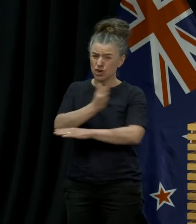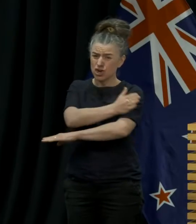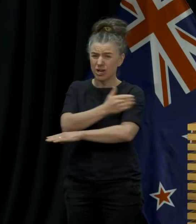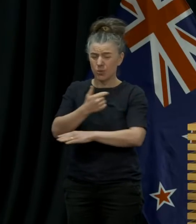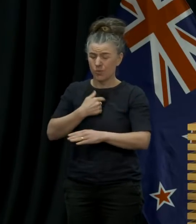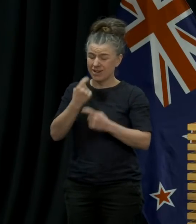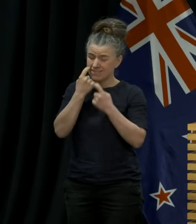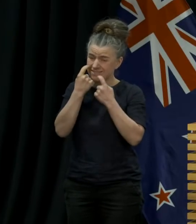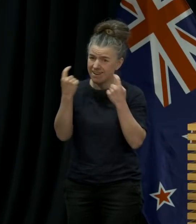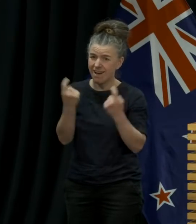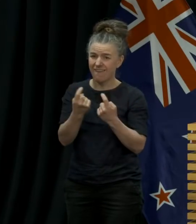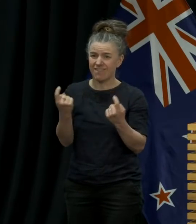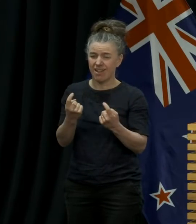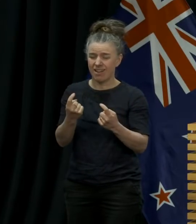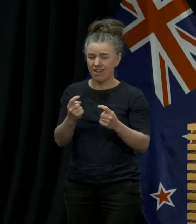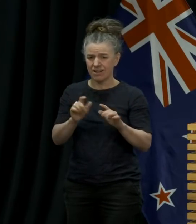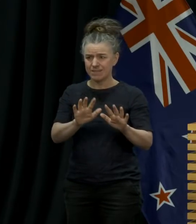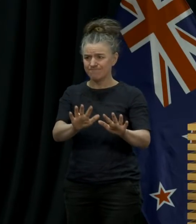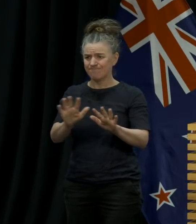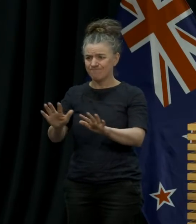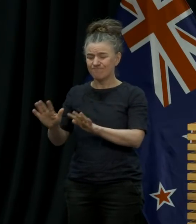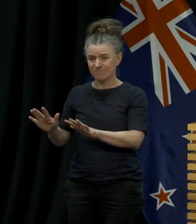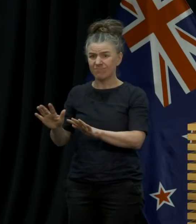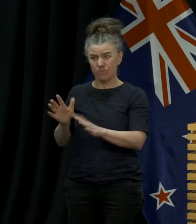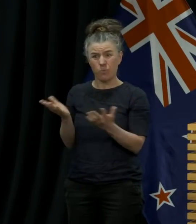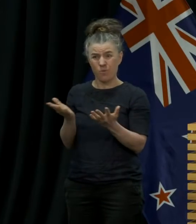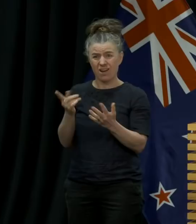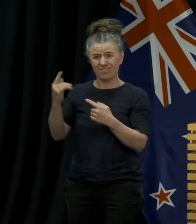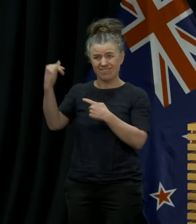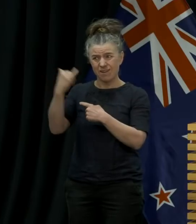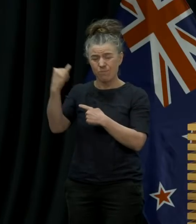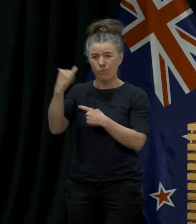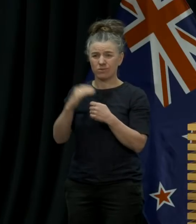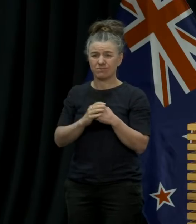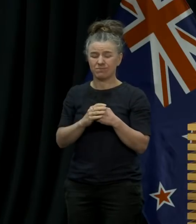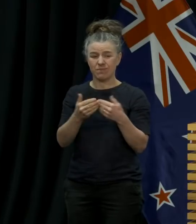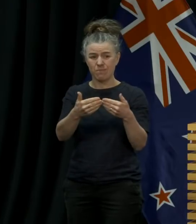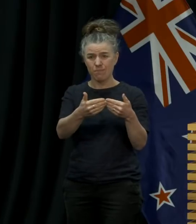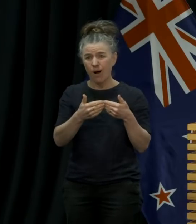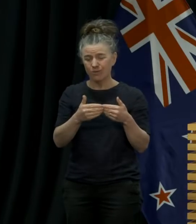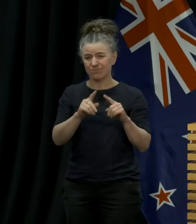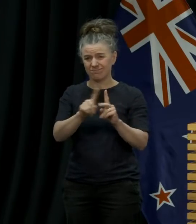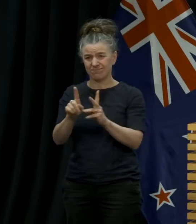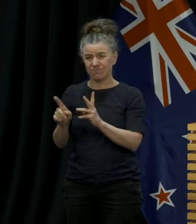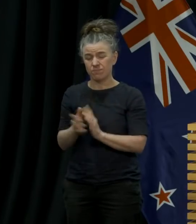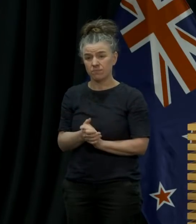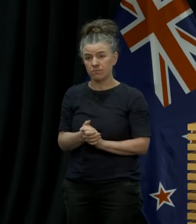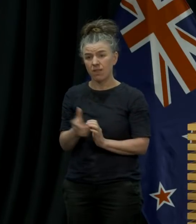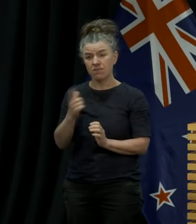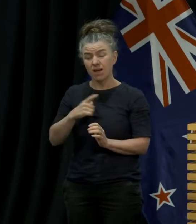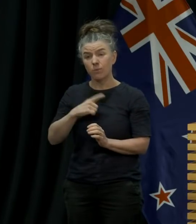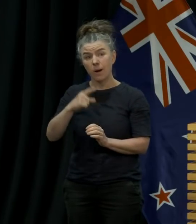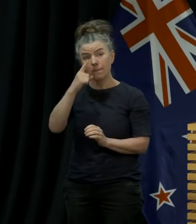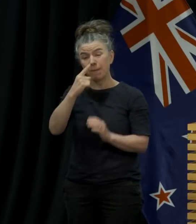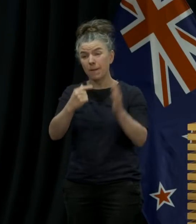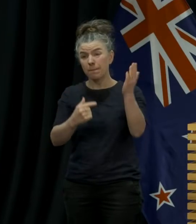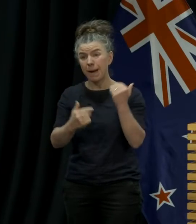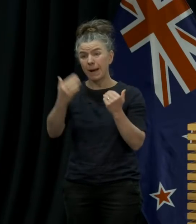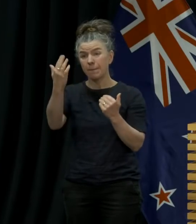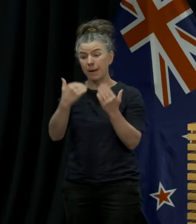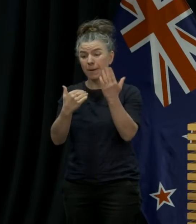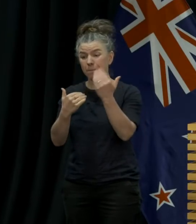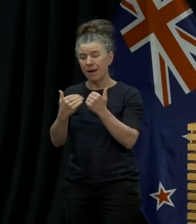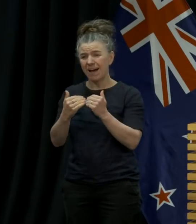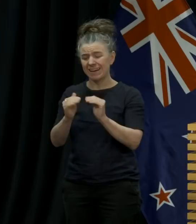extraordinarily cautious approach at the border. That is why we have required every returning New Zealander to go